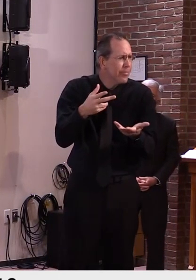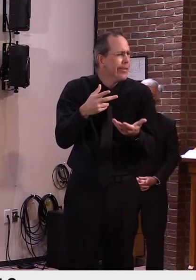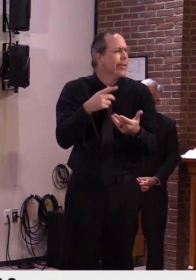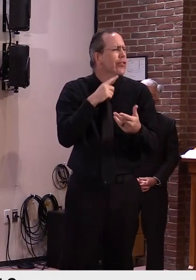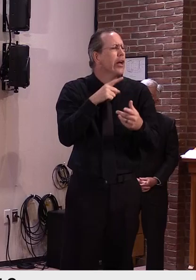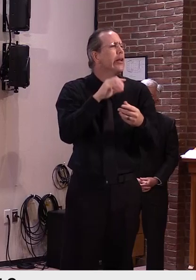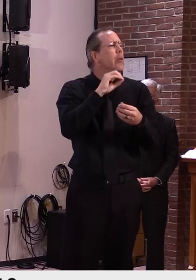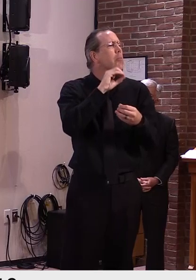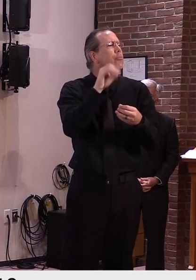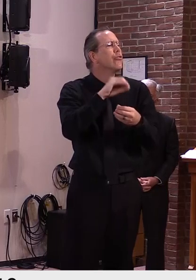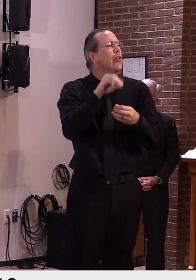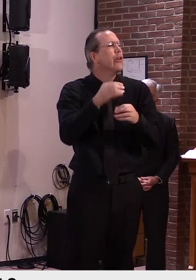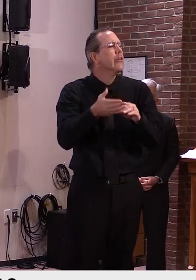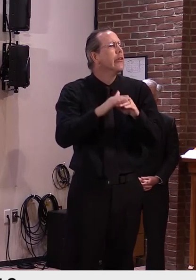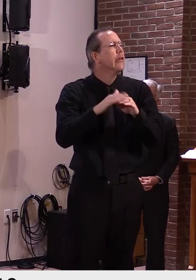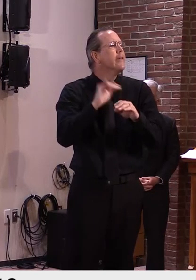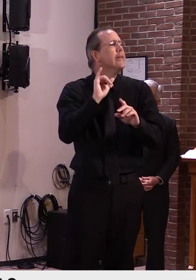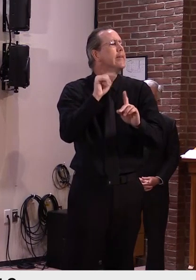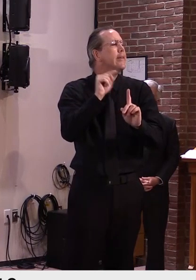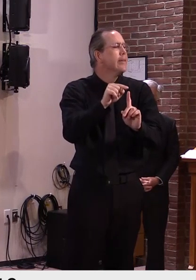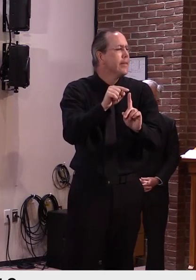it appears when we go from